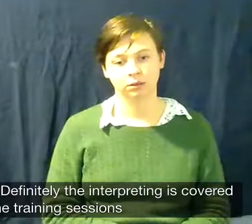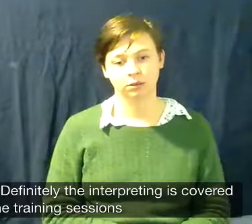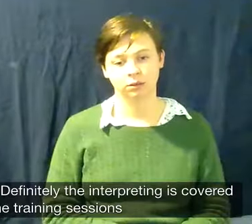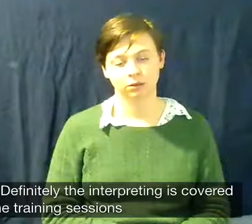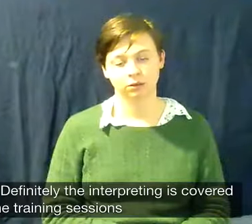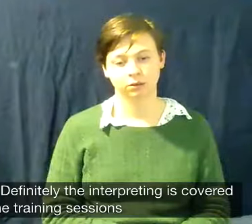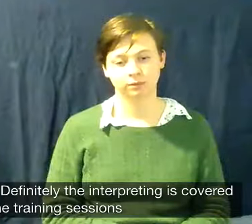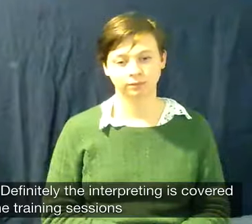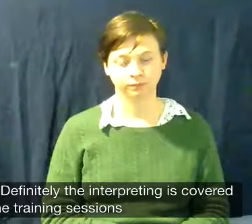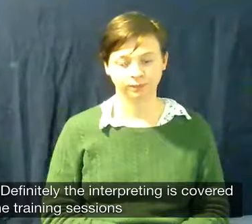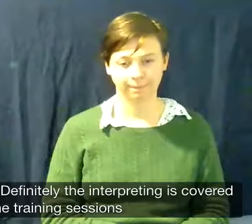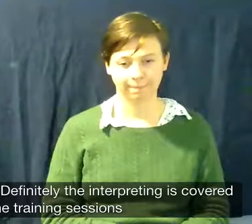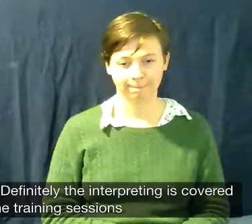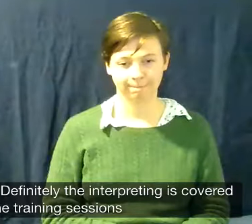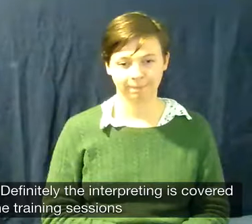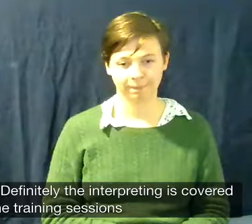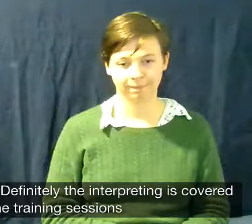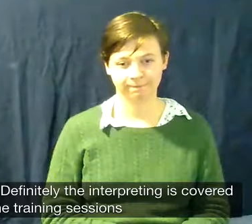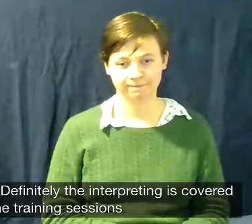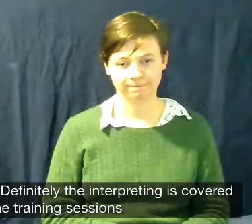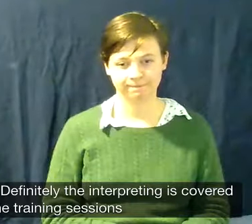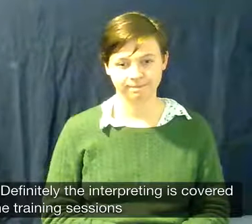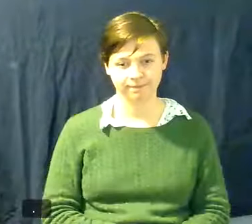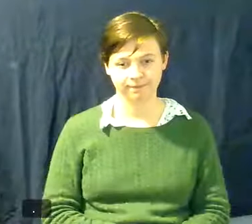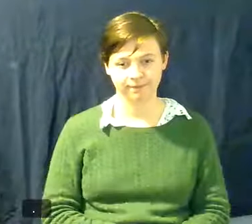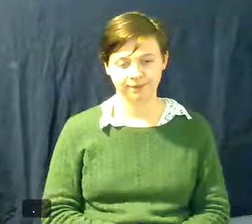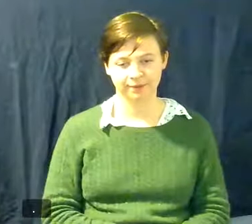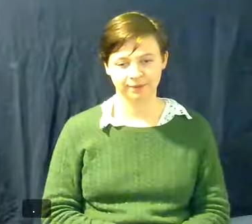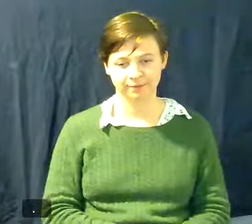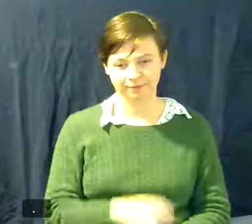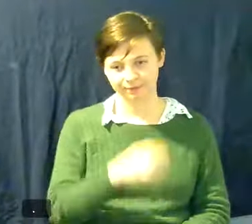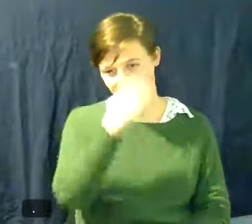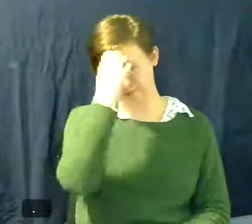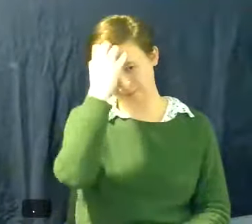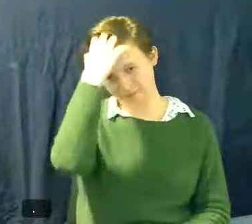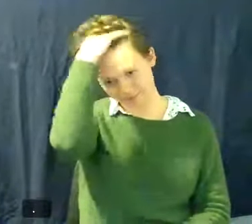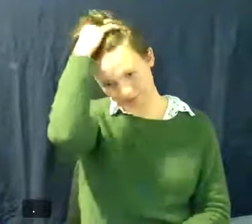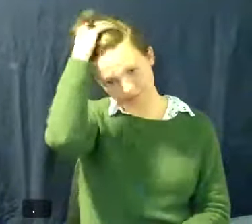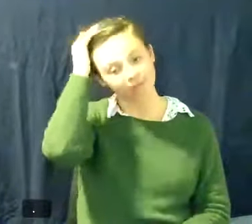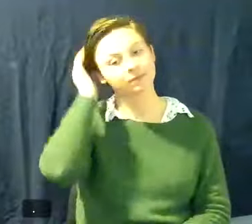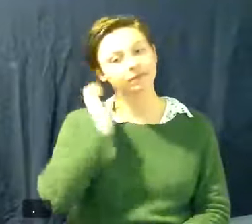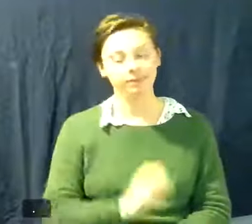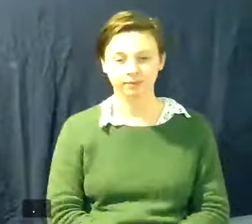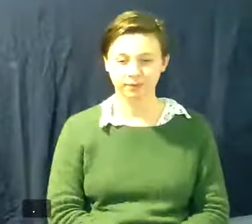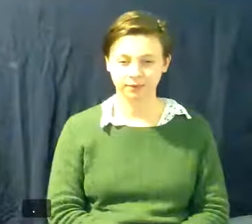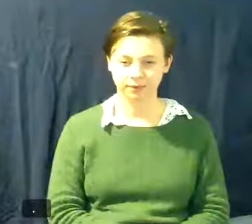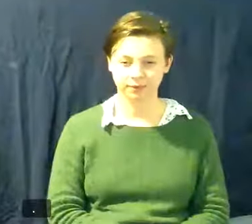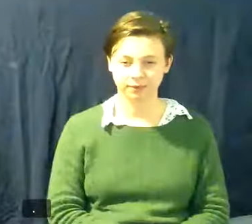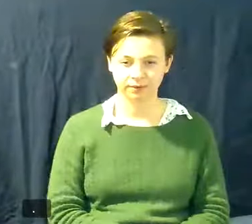Great, thank you. I just wanted to make sure, yeah, but that's good to know that it doesn't matter.